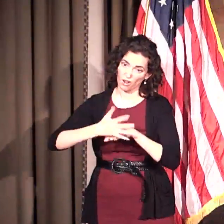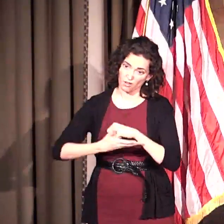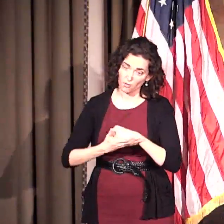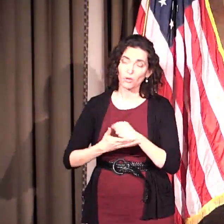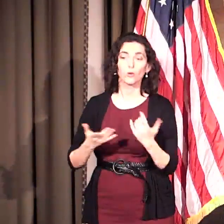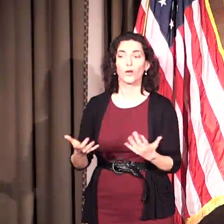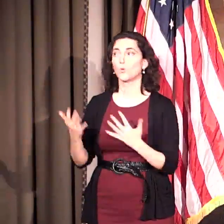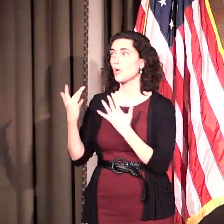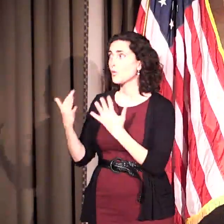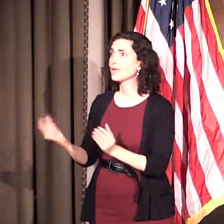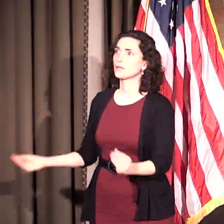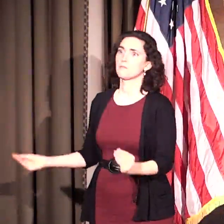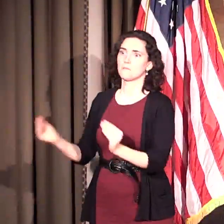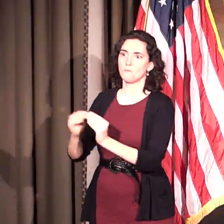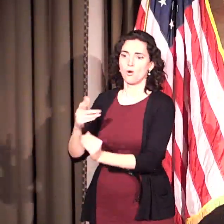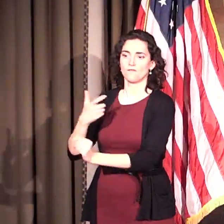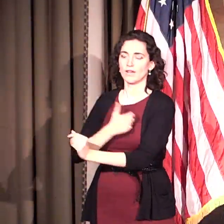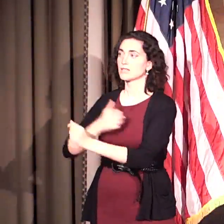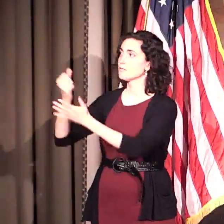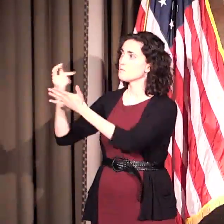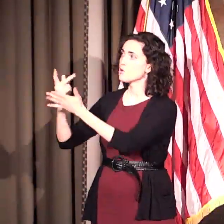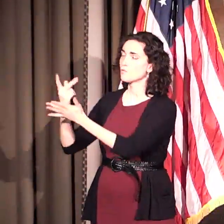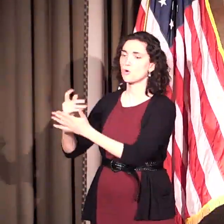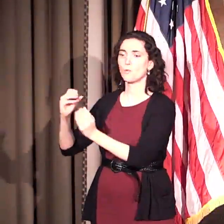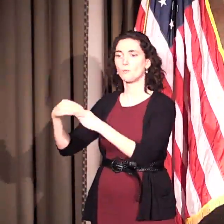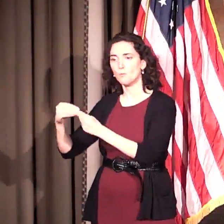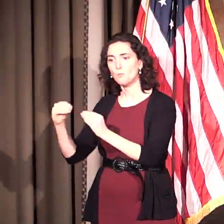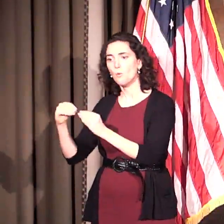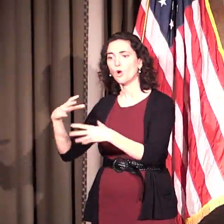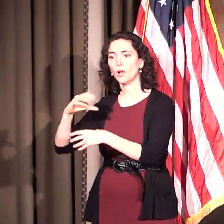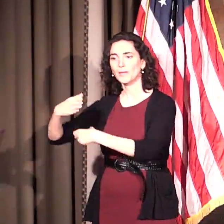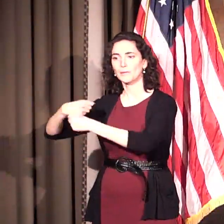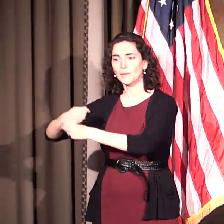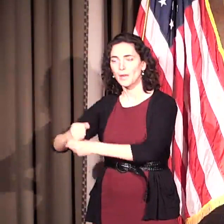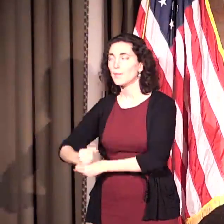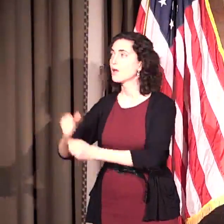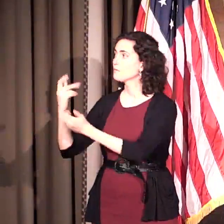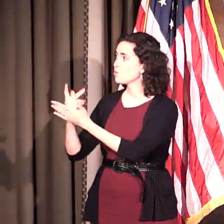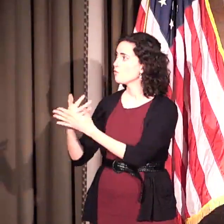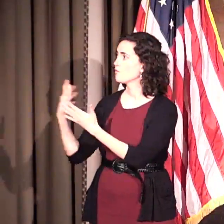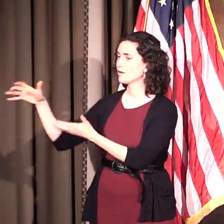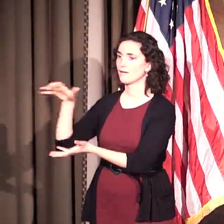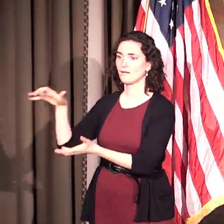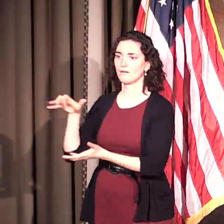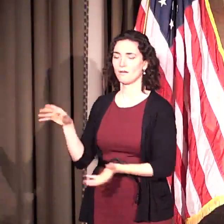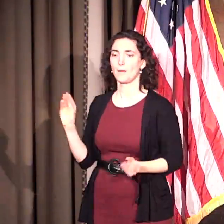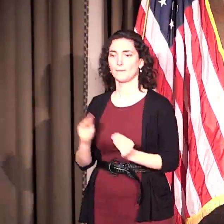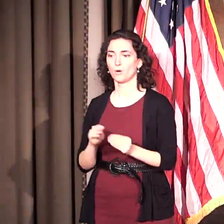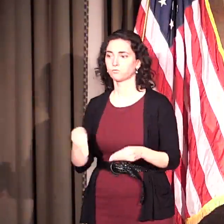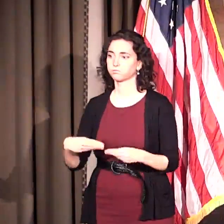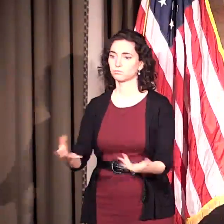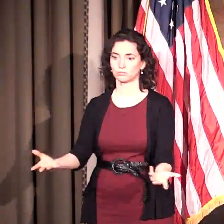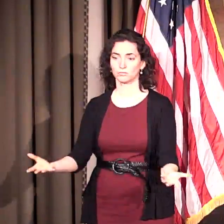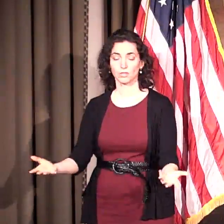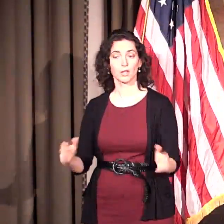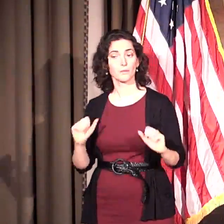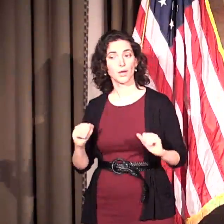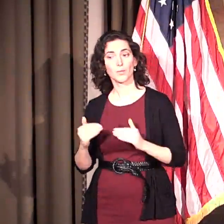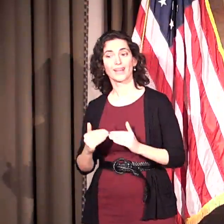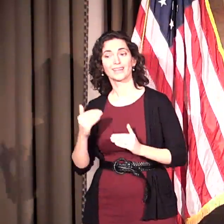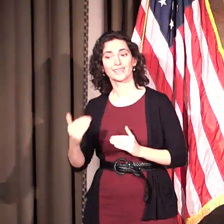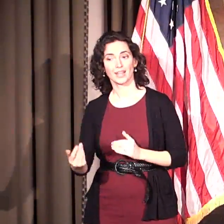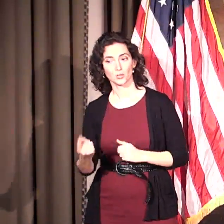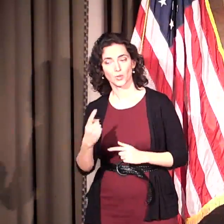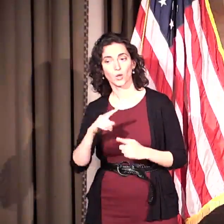additional vaccines getting approved for use. And potentially the next one will come